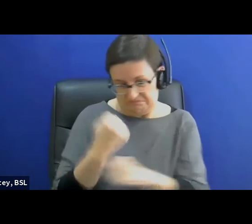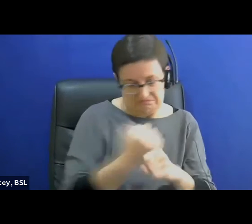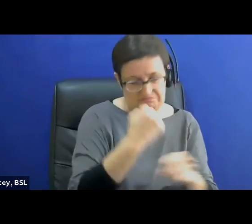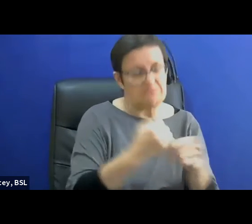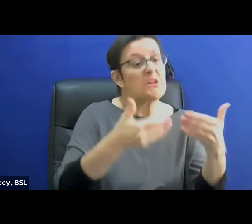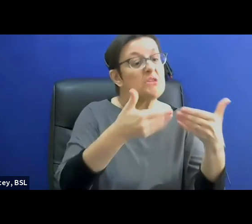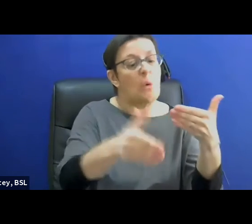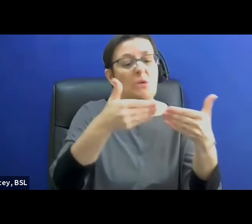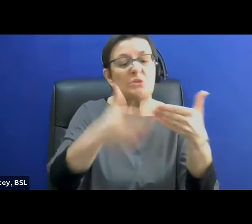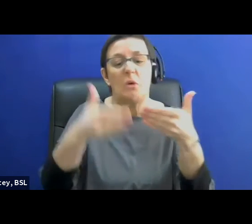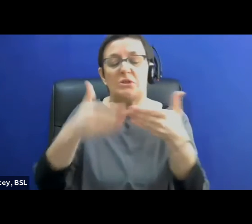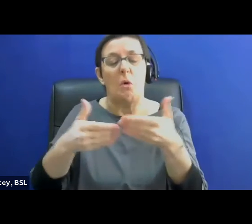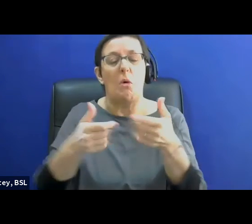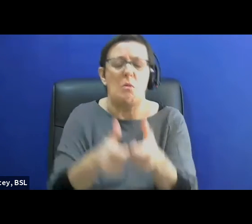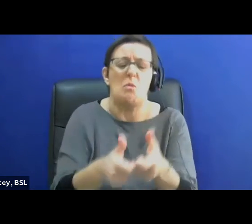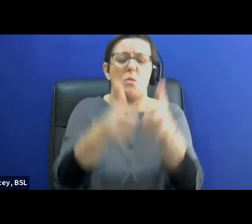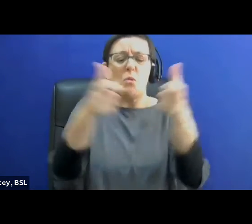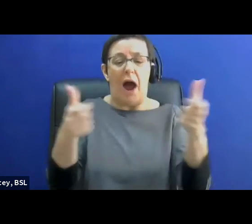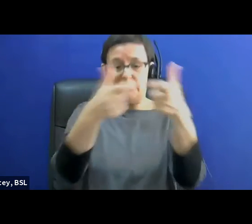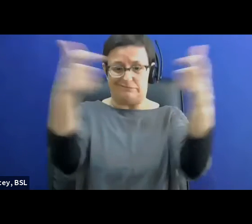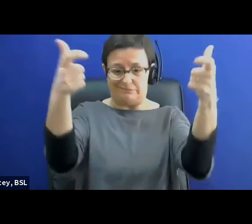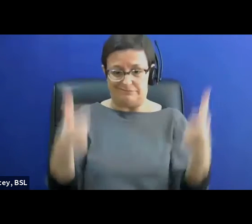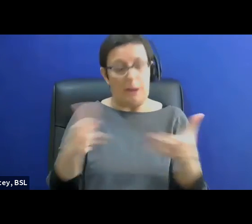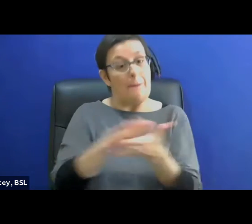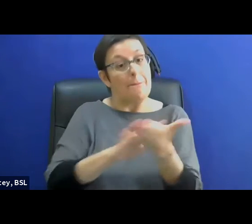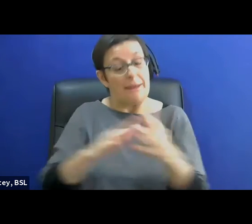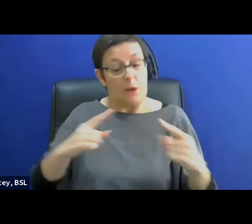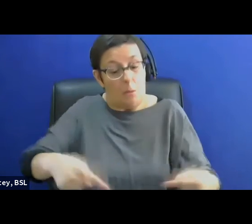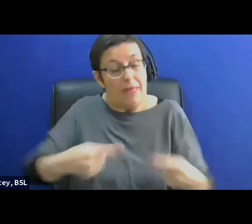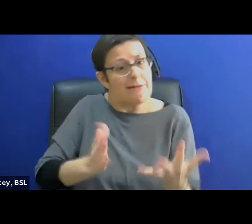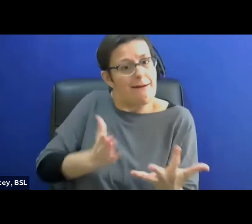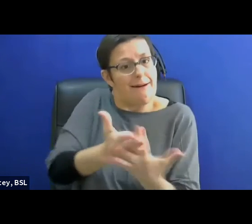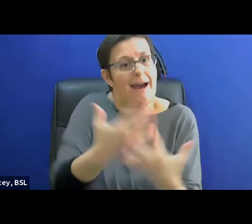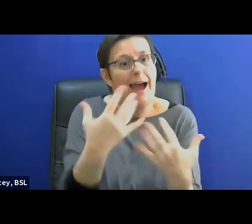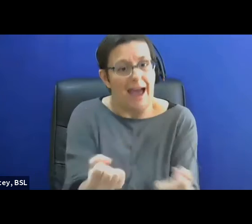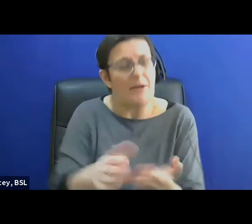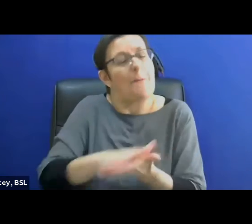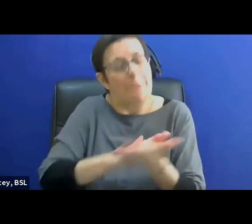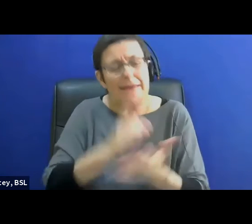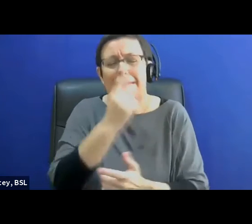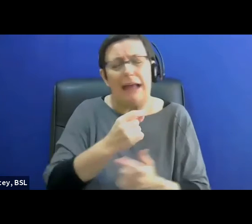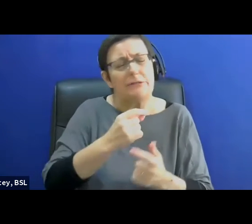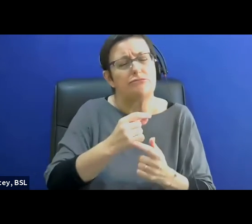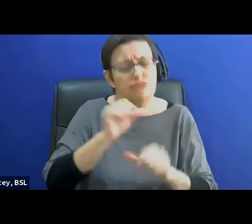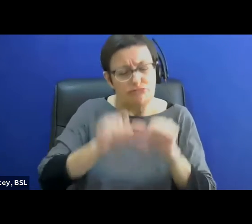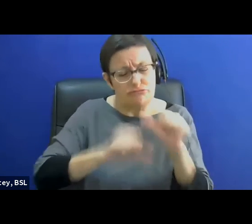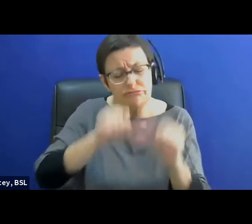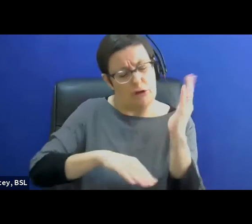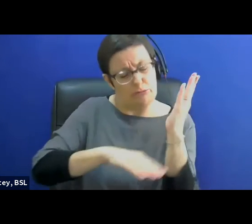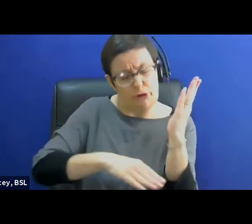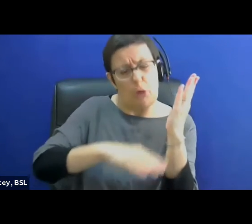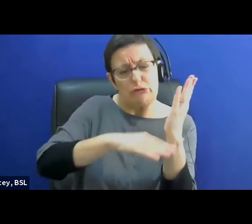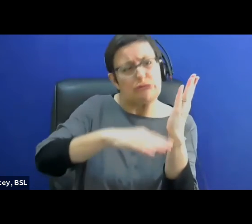wheelchair would fit through it. So the reason I brought this one up is that it's not always about putting